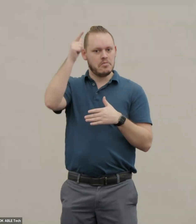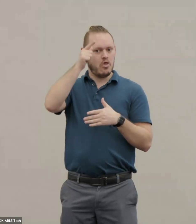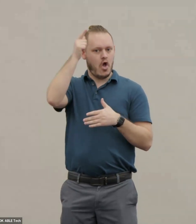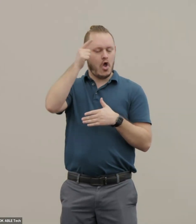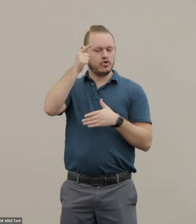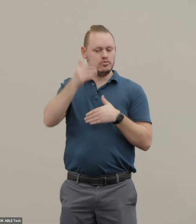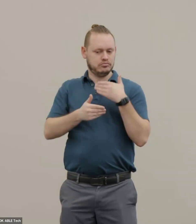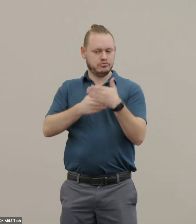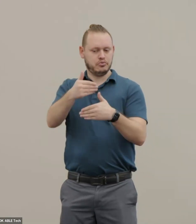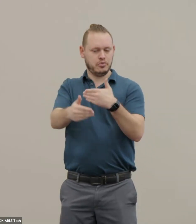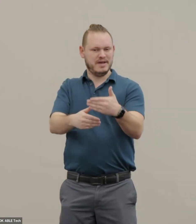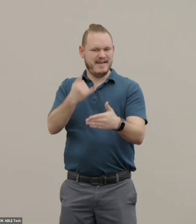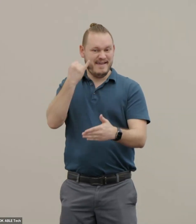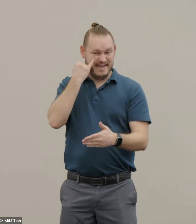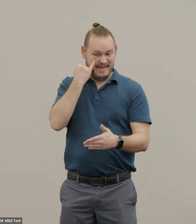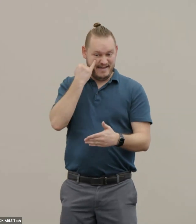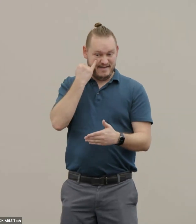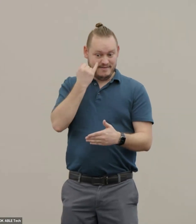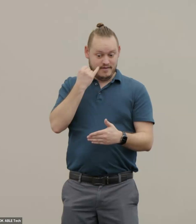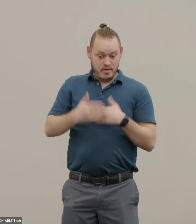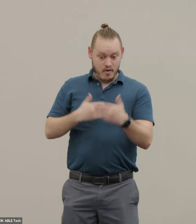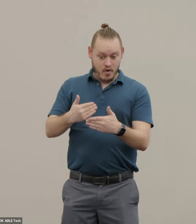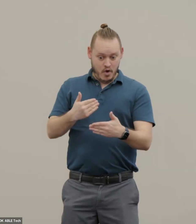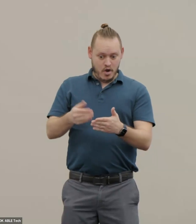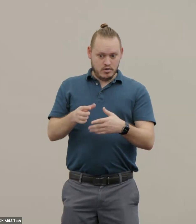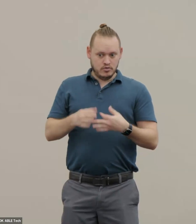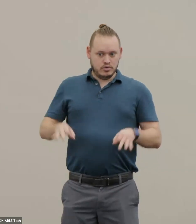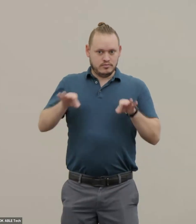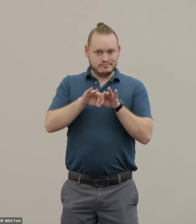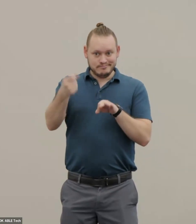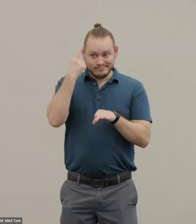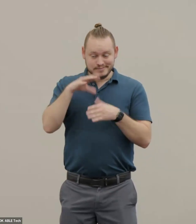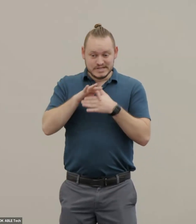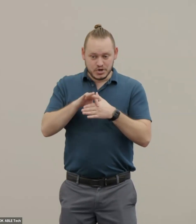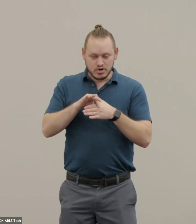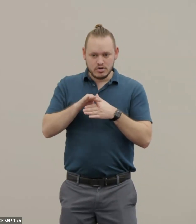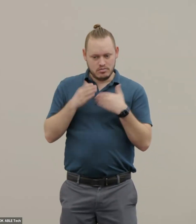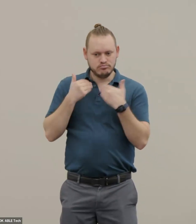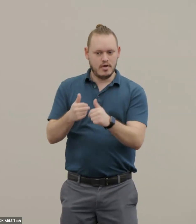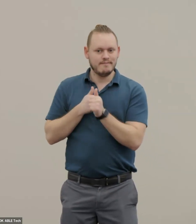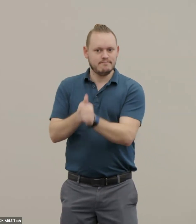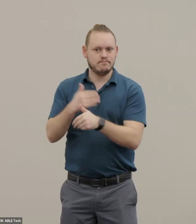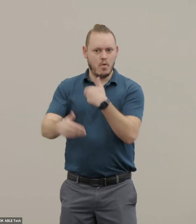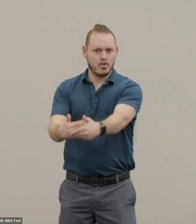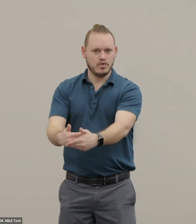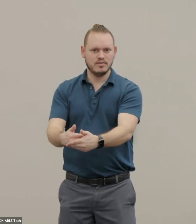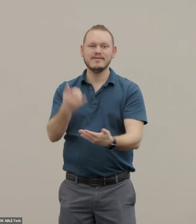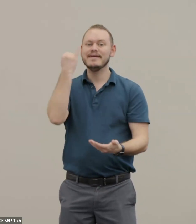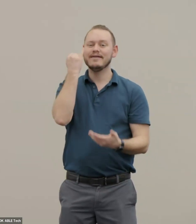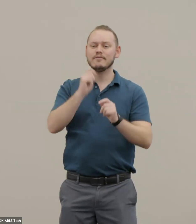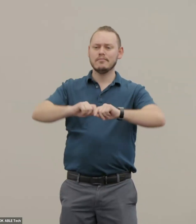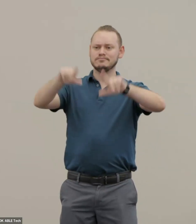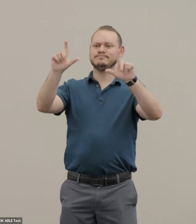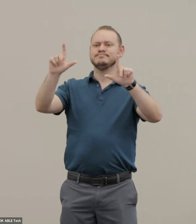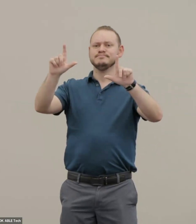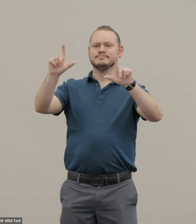order if that order is critical to understanding the material, right? So you guys could imagine if you open up a